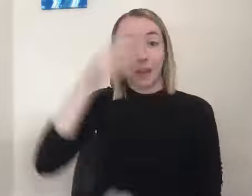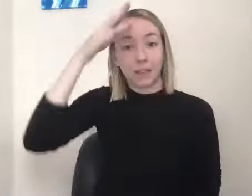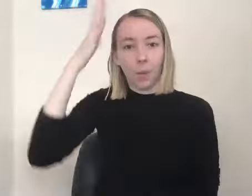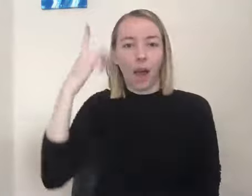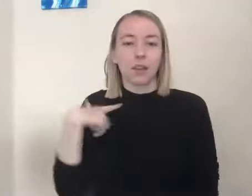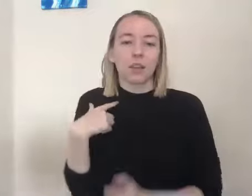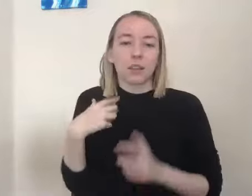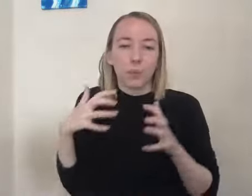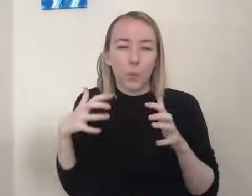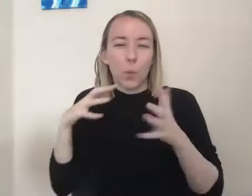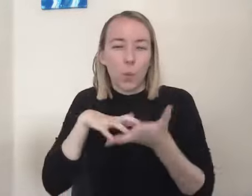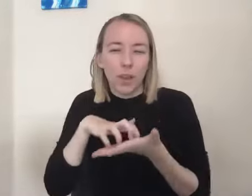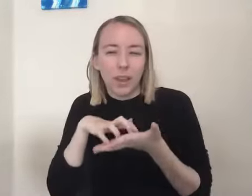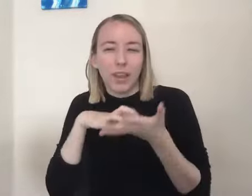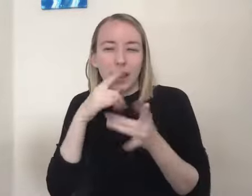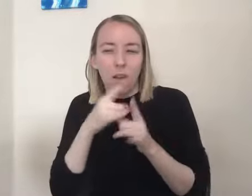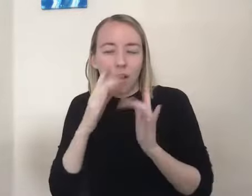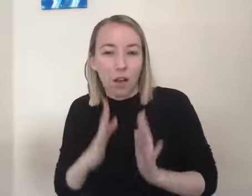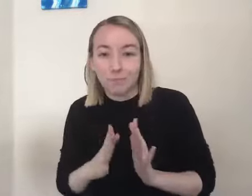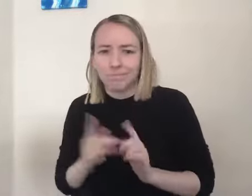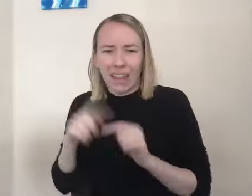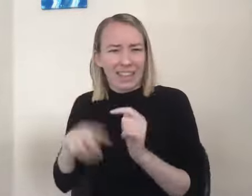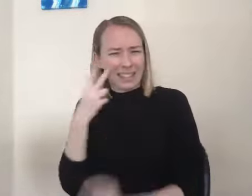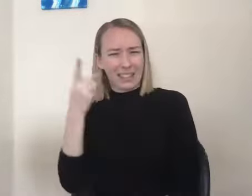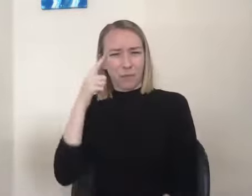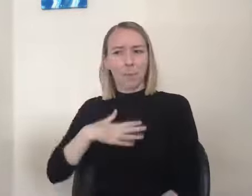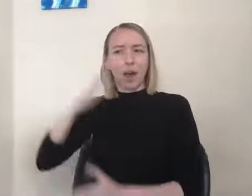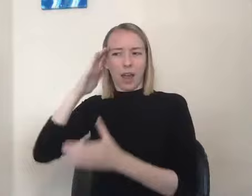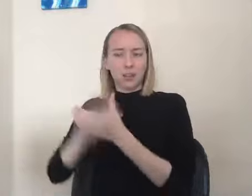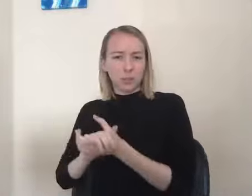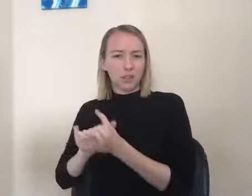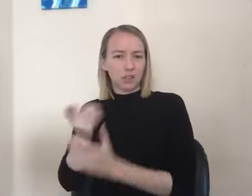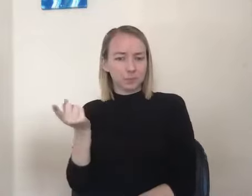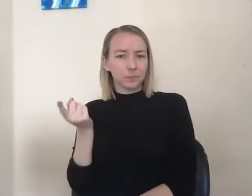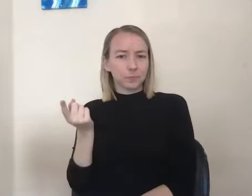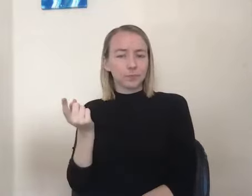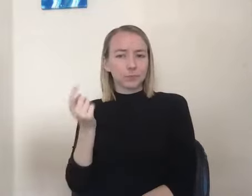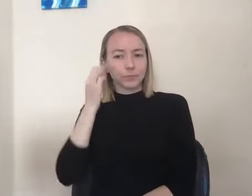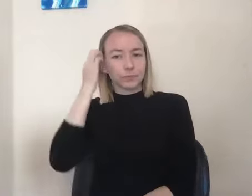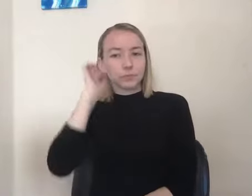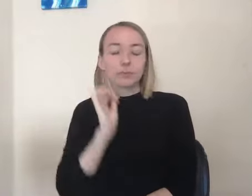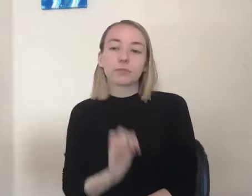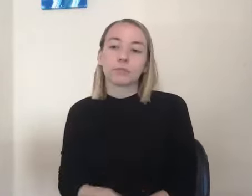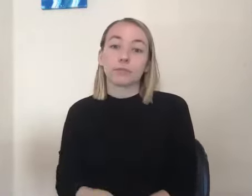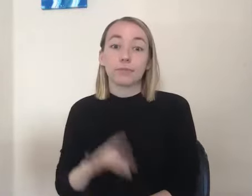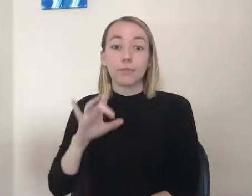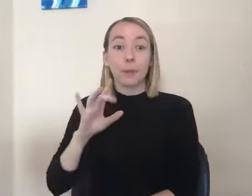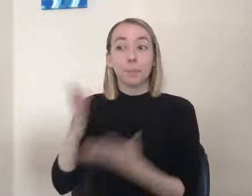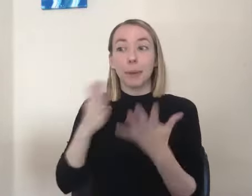6'4" young man and didn't look alcoholic. I could see the alcoholism in my dad, because he was a very thin,